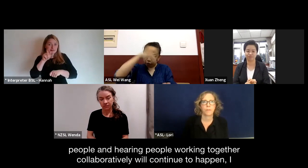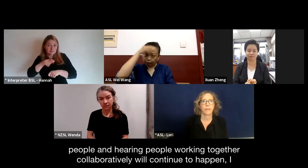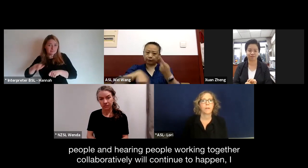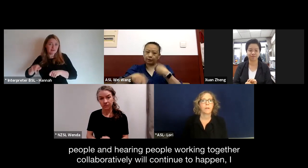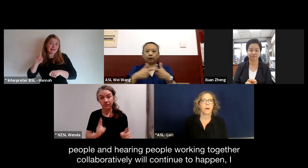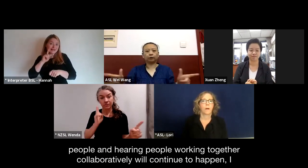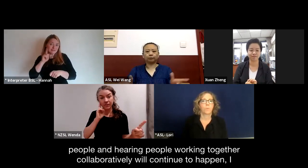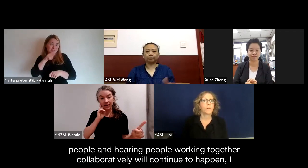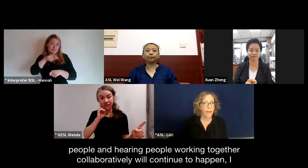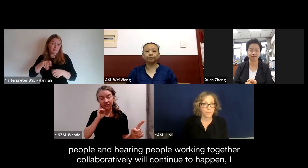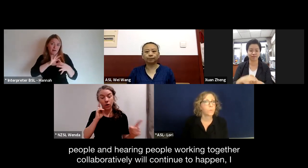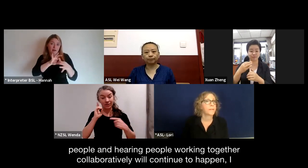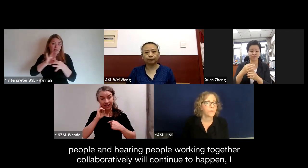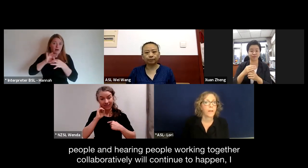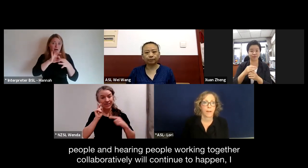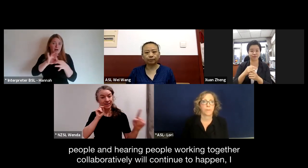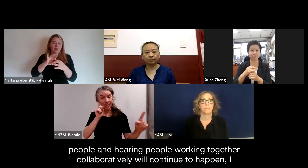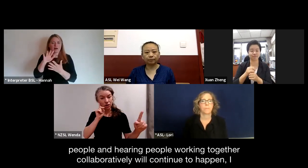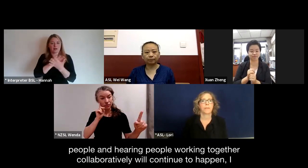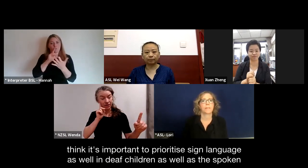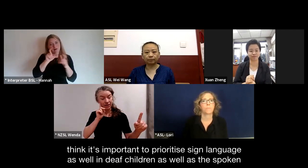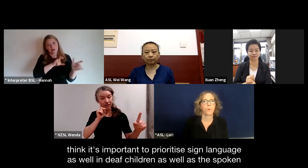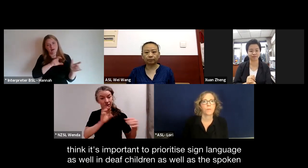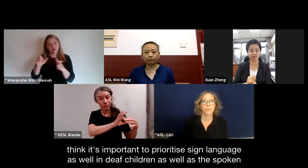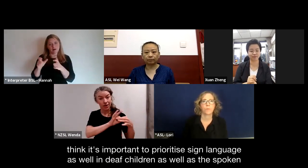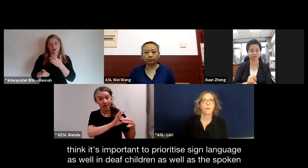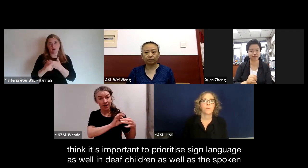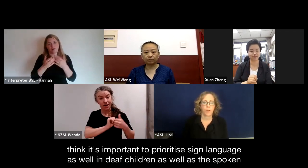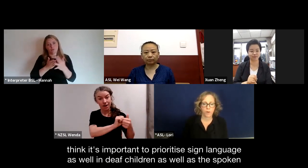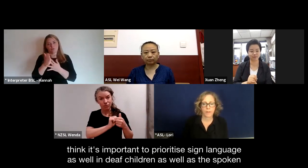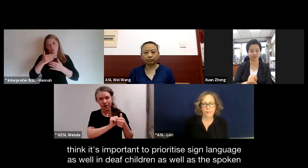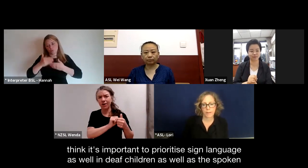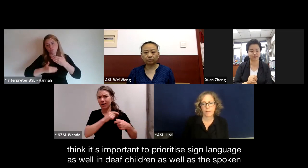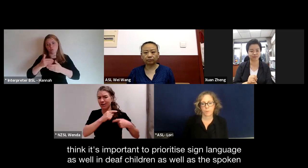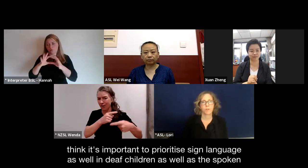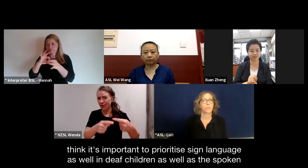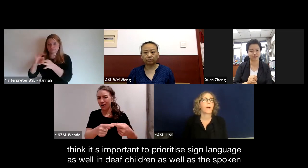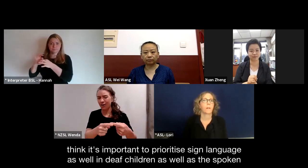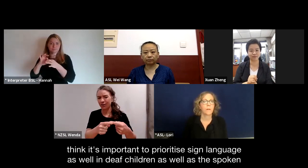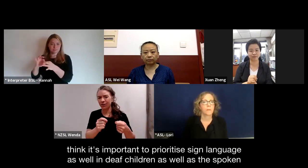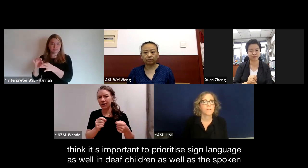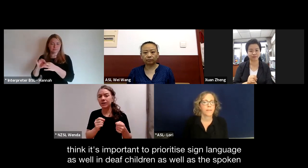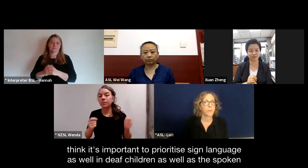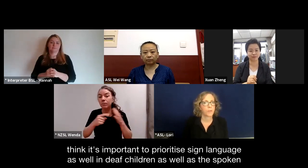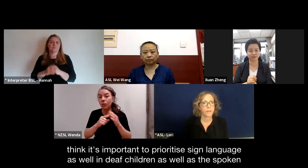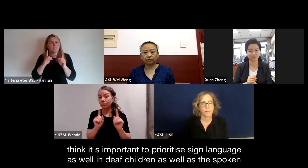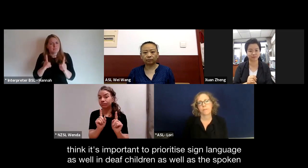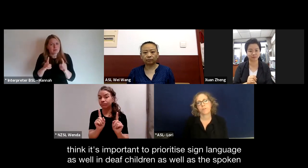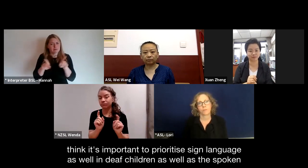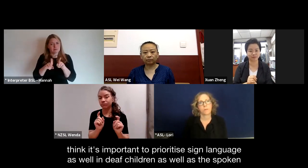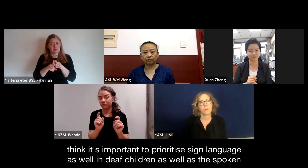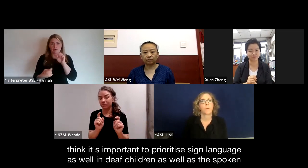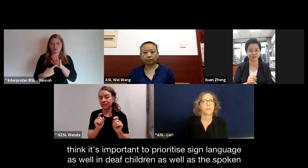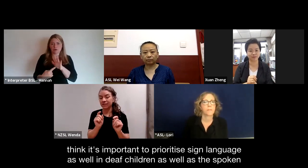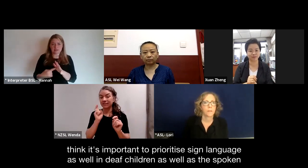collaboratively will happen, will continue to happen. I think it's important to prioritize sign language as well, sign language learning in